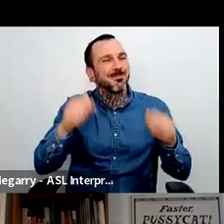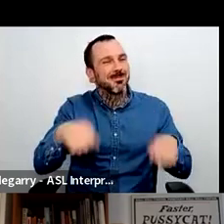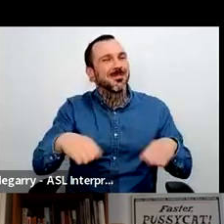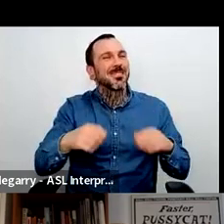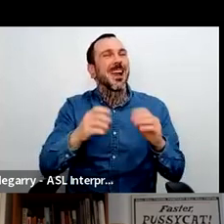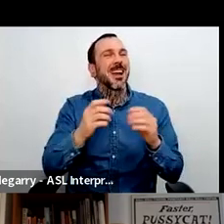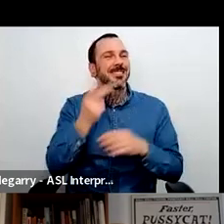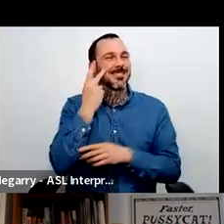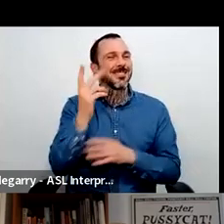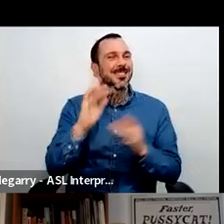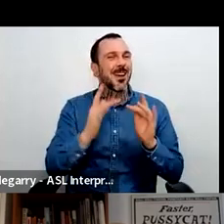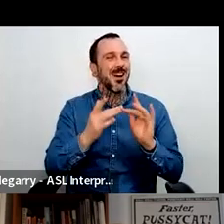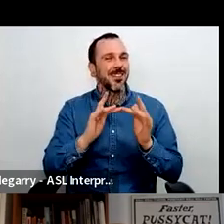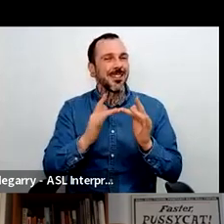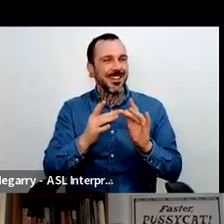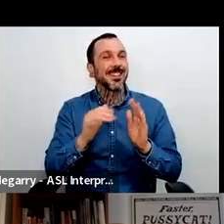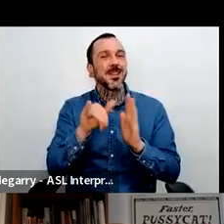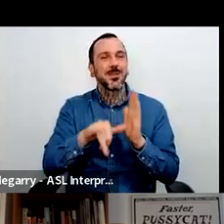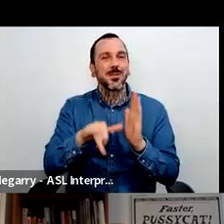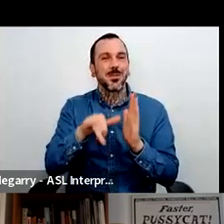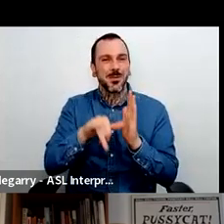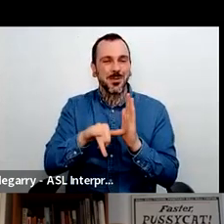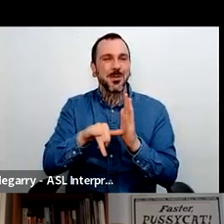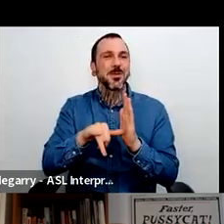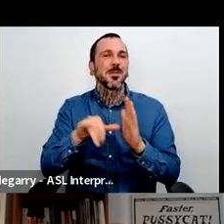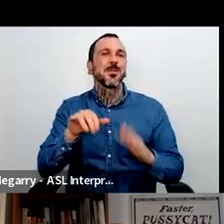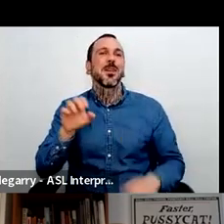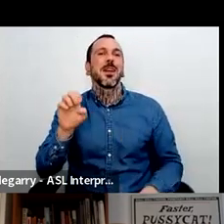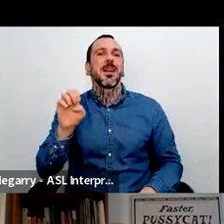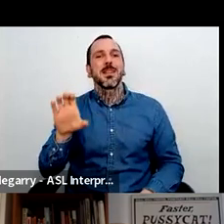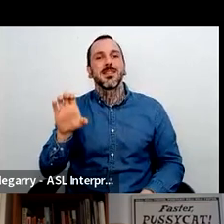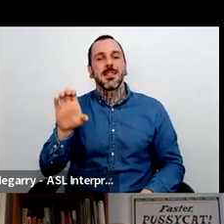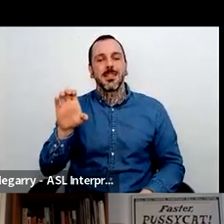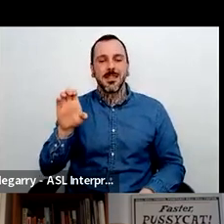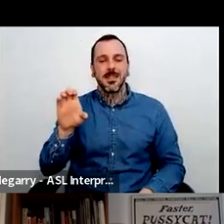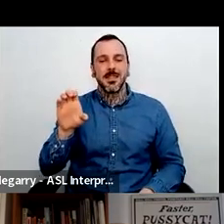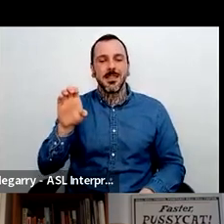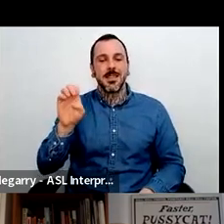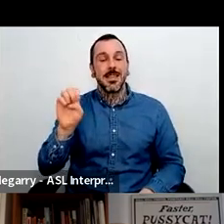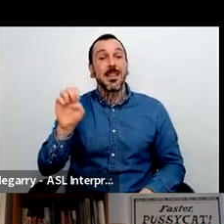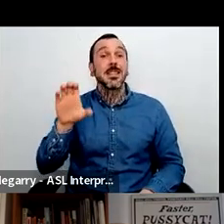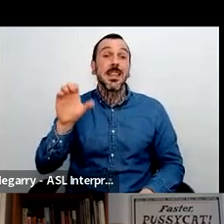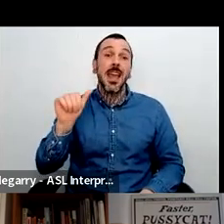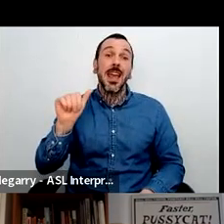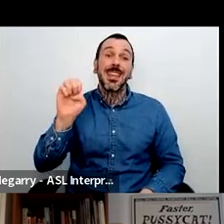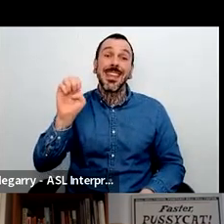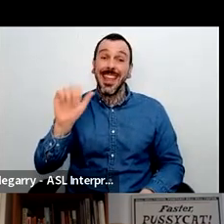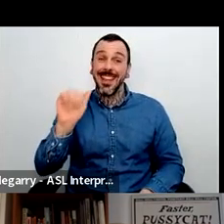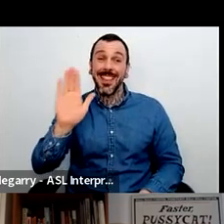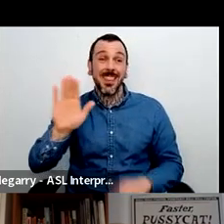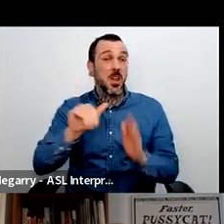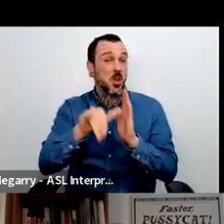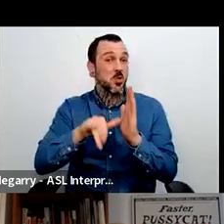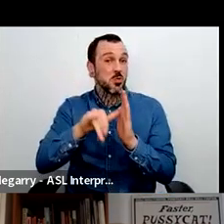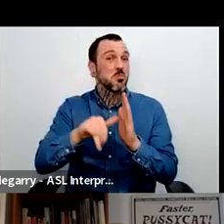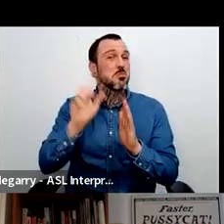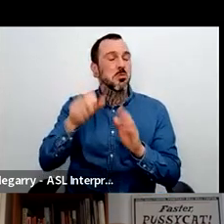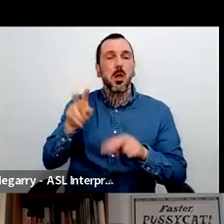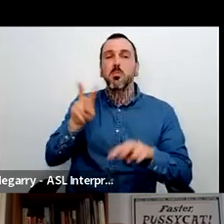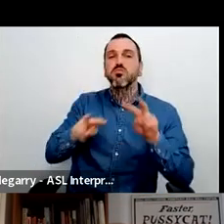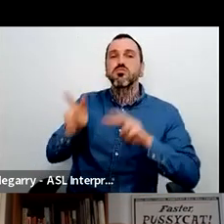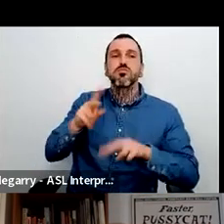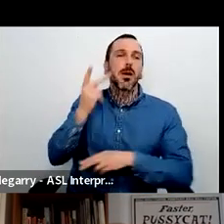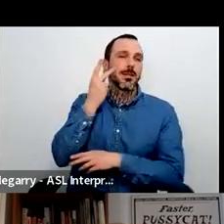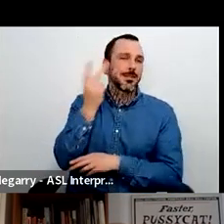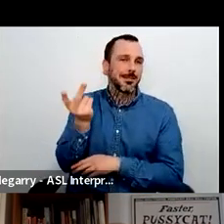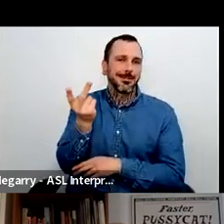Equity's YouTube channel. So this one will be posted, and there are other ones already there. I'll just another